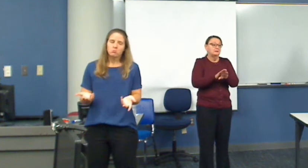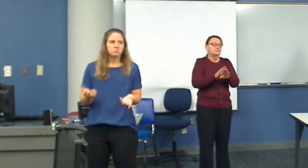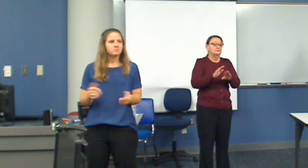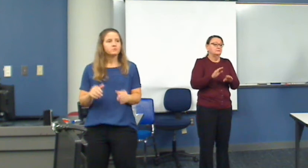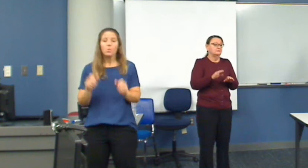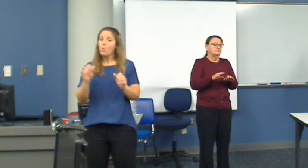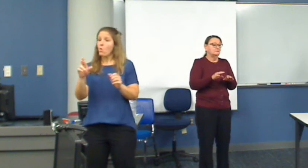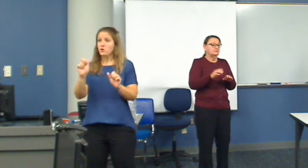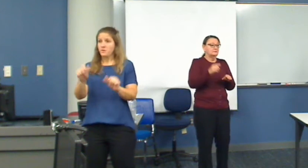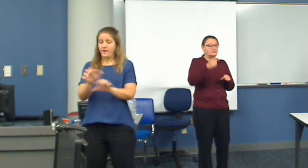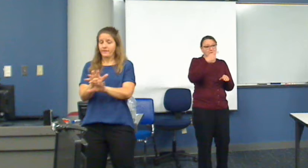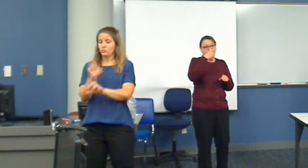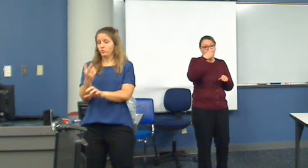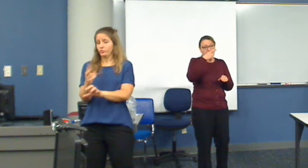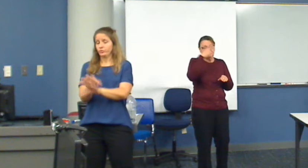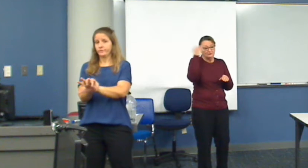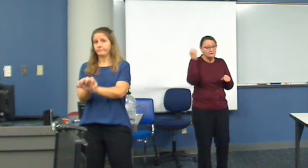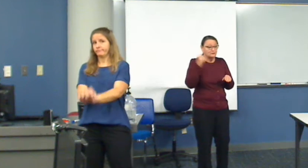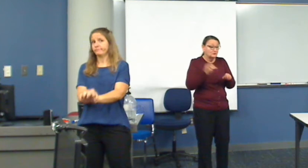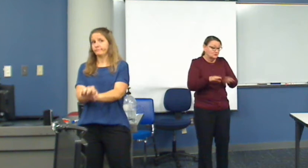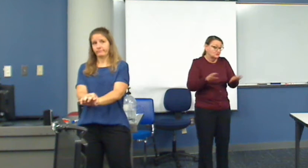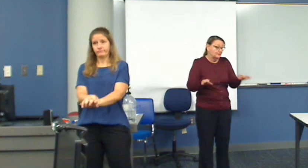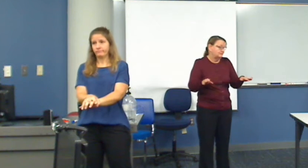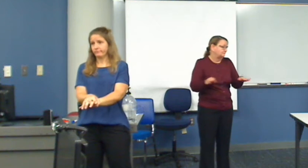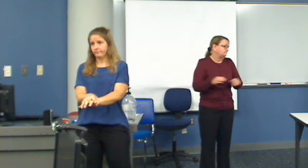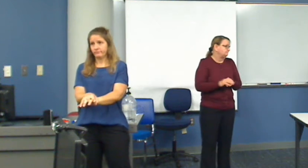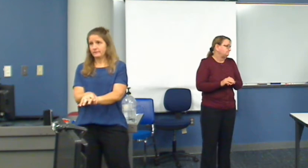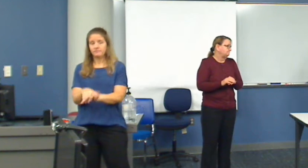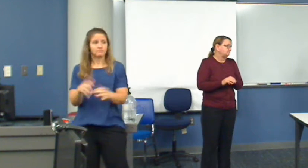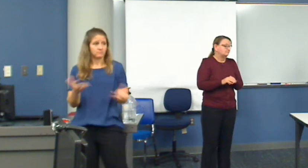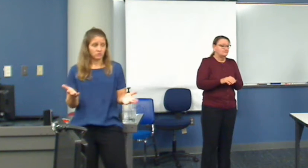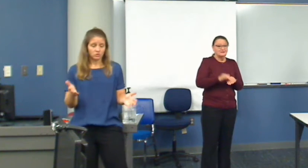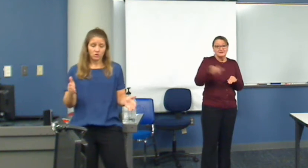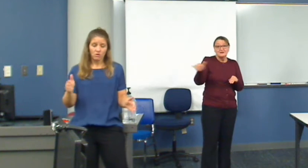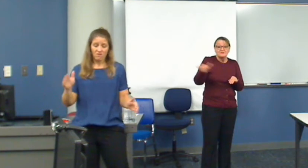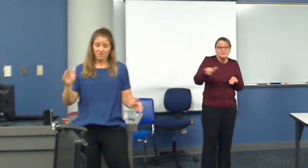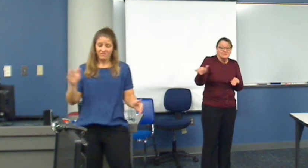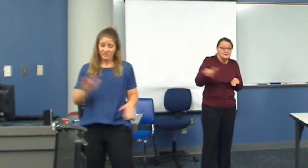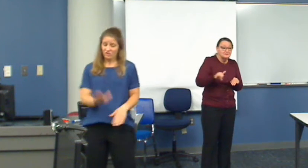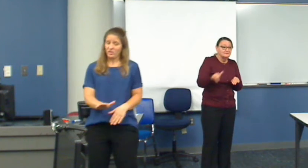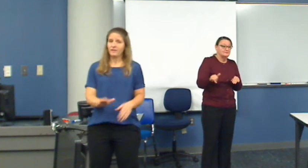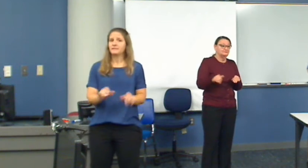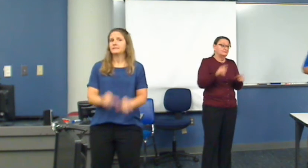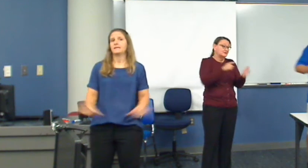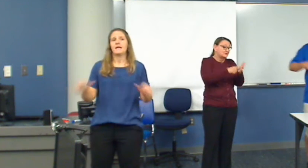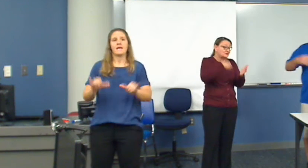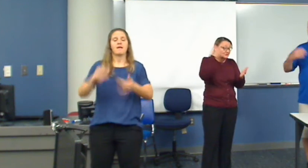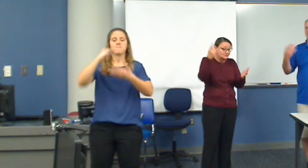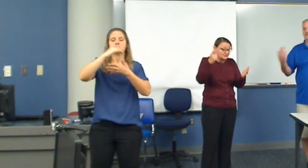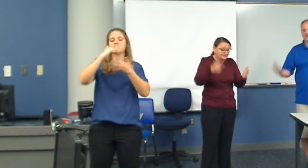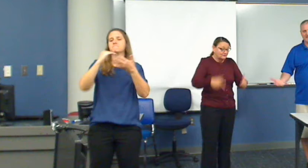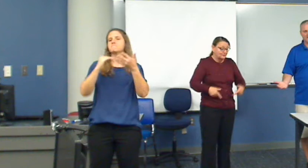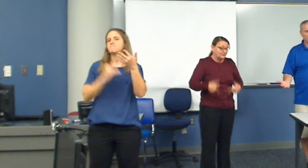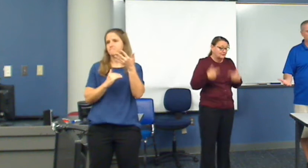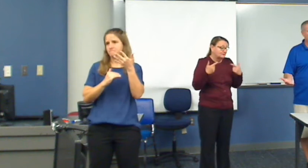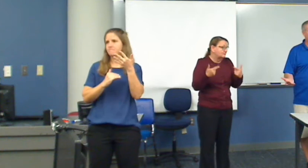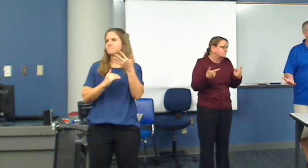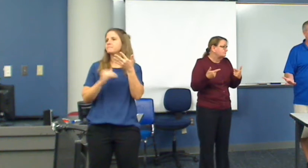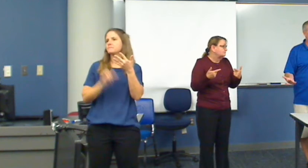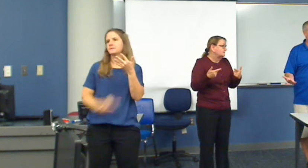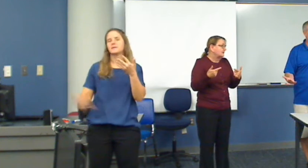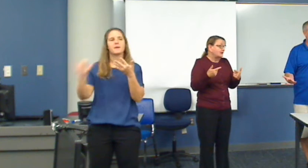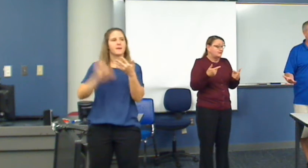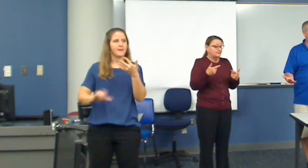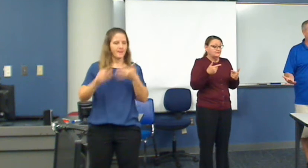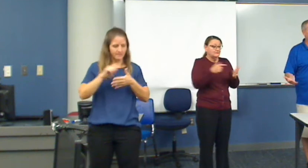Everything else is the same. When we do for a child, we're still going to check for signs of life. We're still going to start